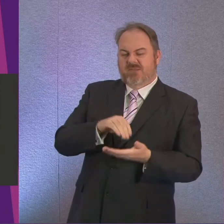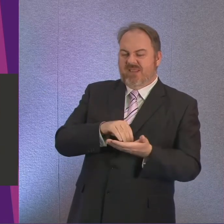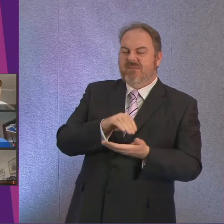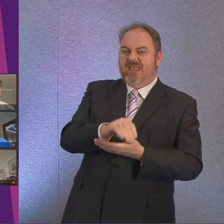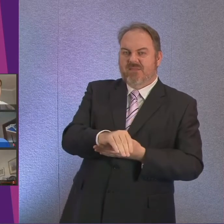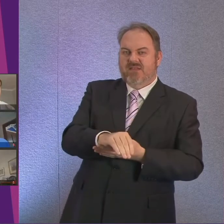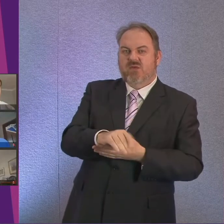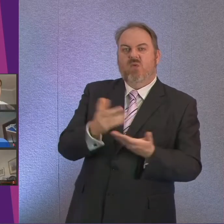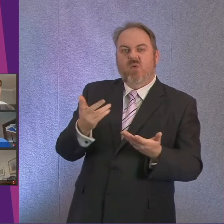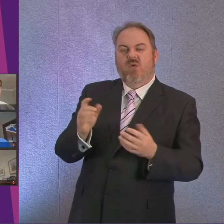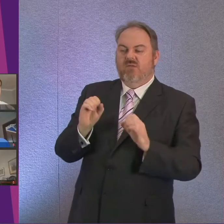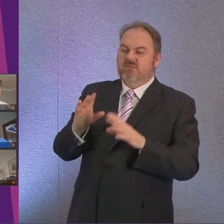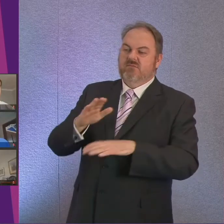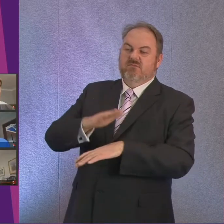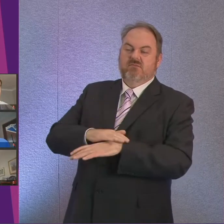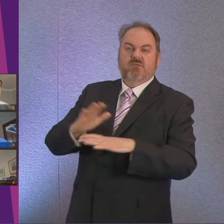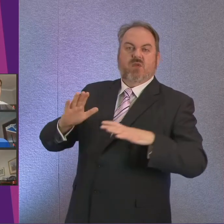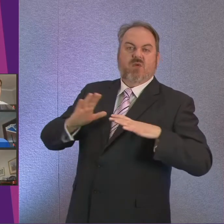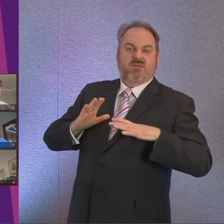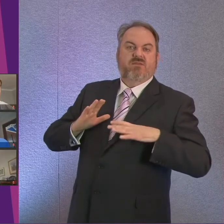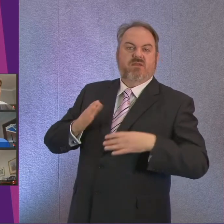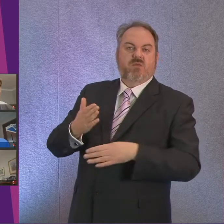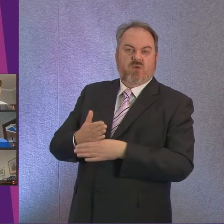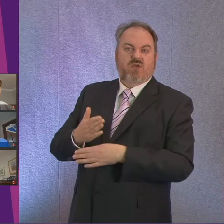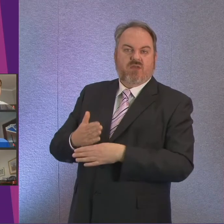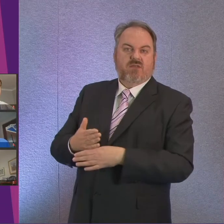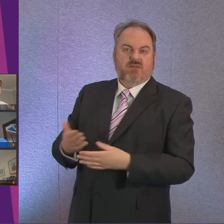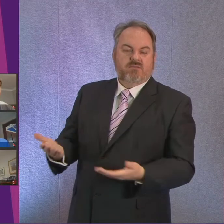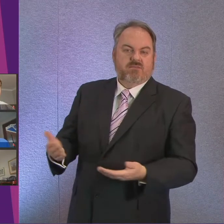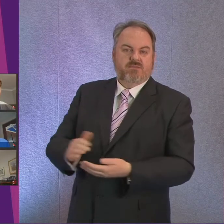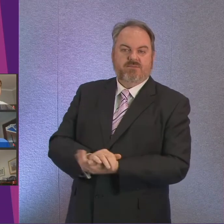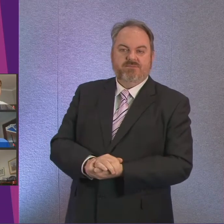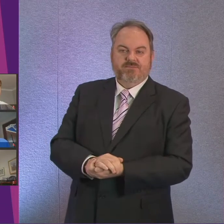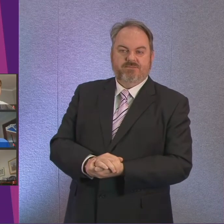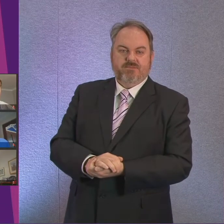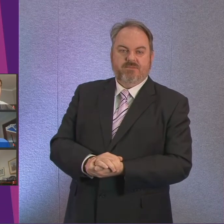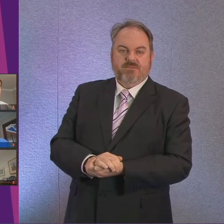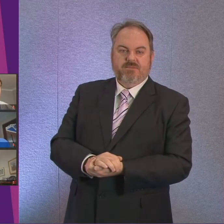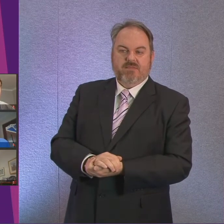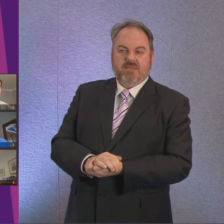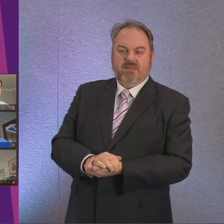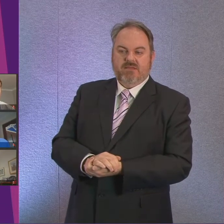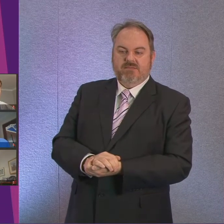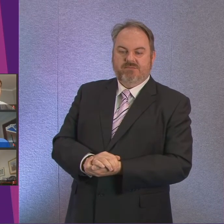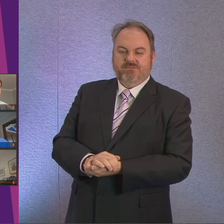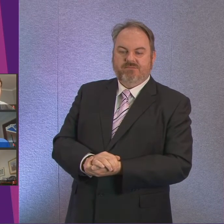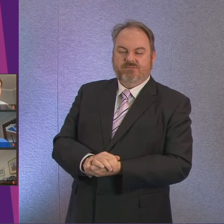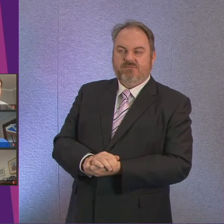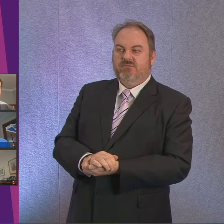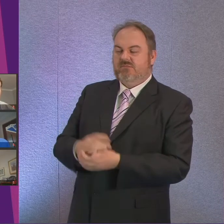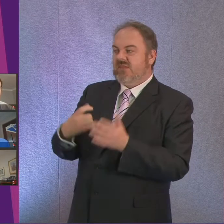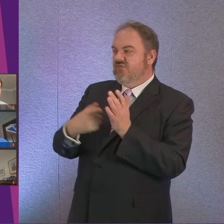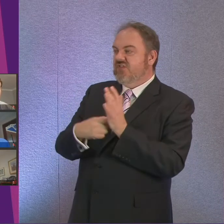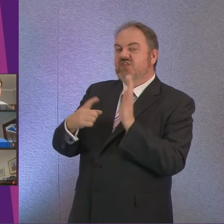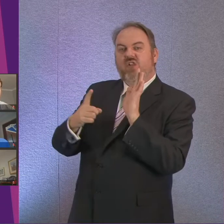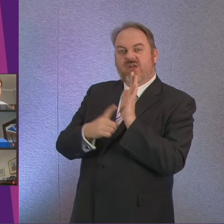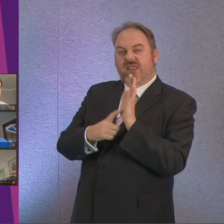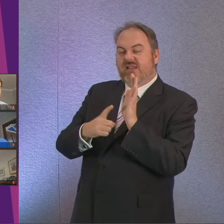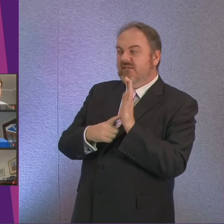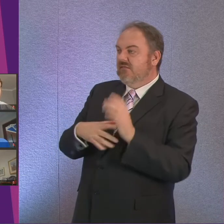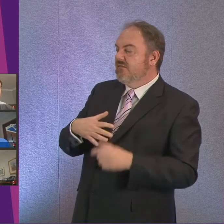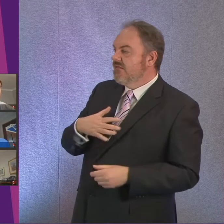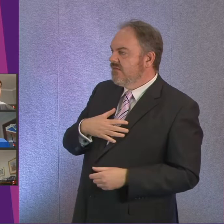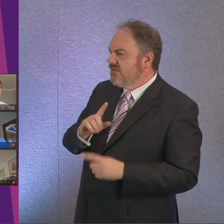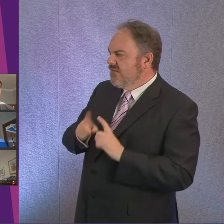Minister Richard Lockhead. Neil Bibby wishes to write to me, I'll certainly